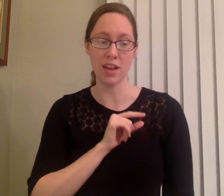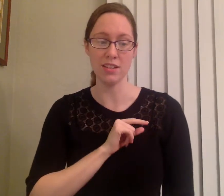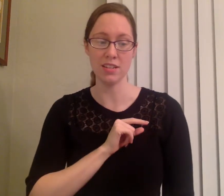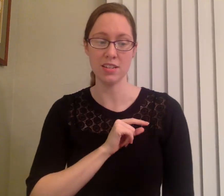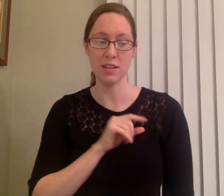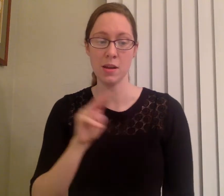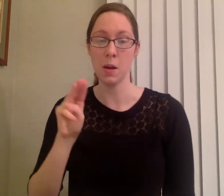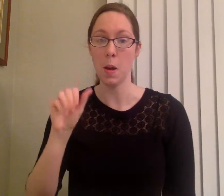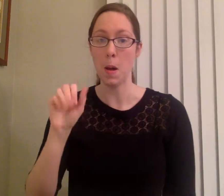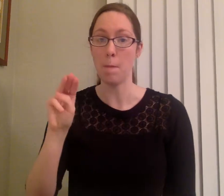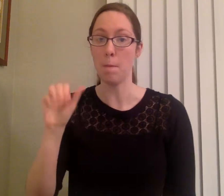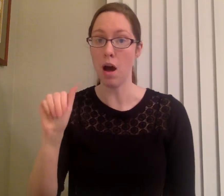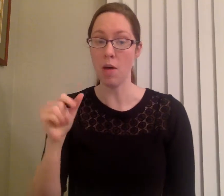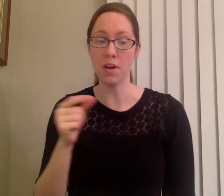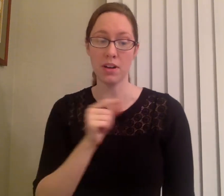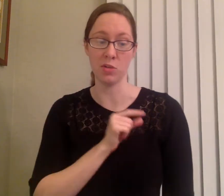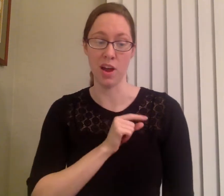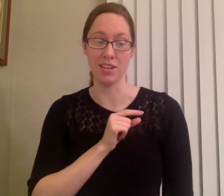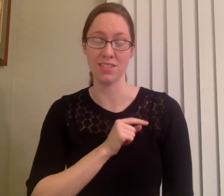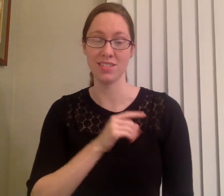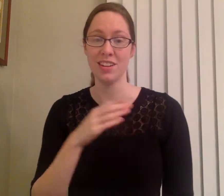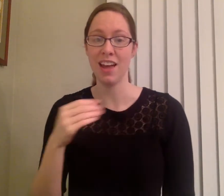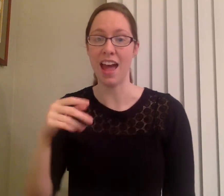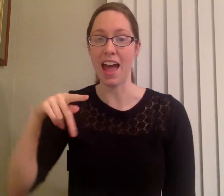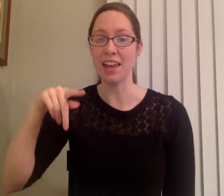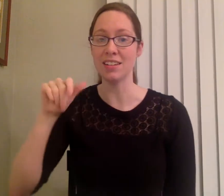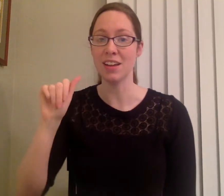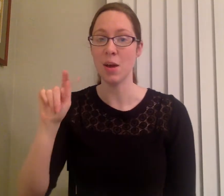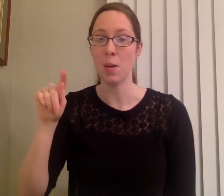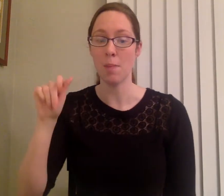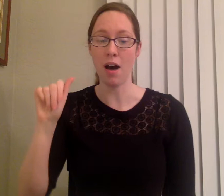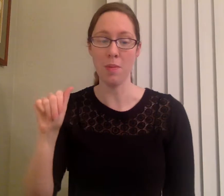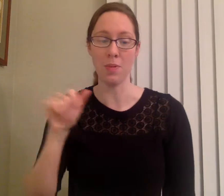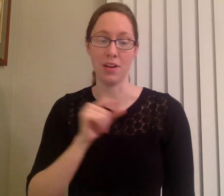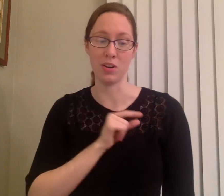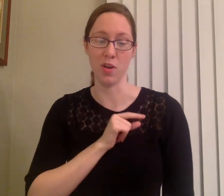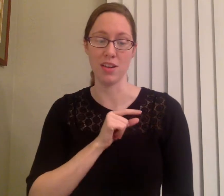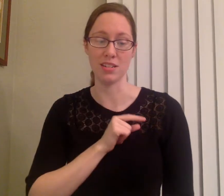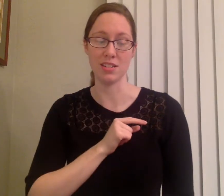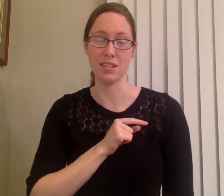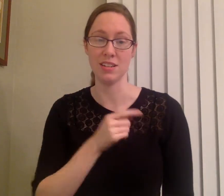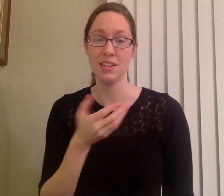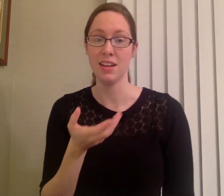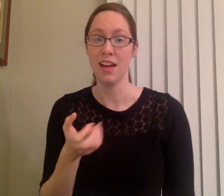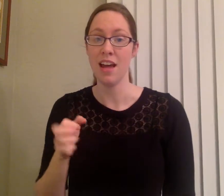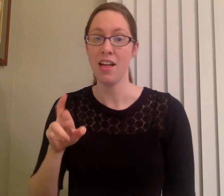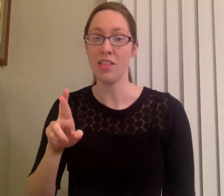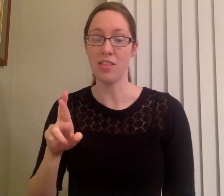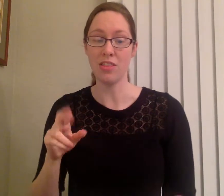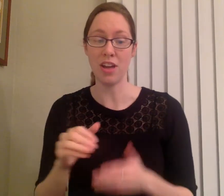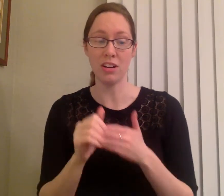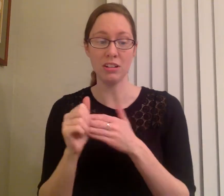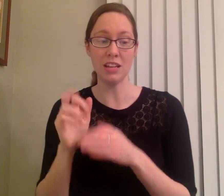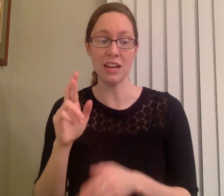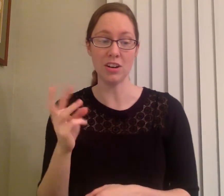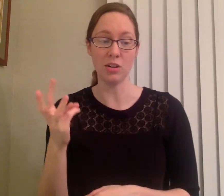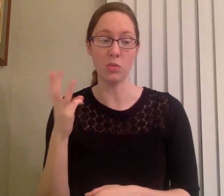Grunt, Mama Grunt, and Papa Grunt. Their leader